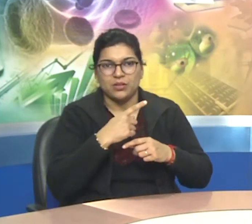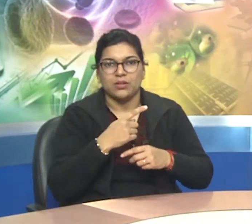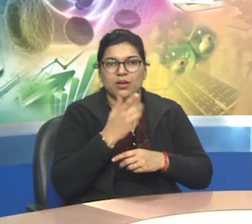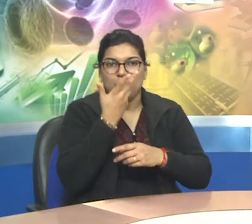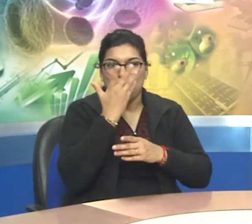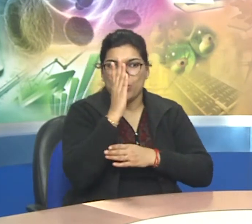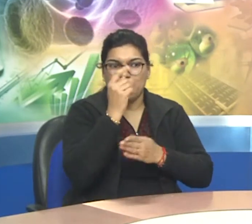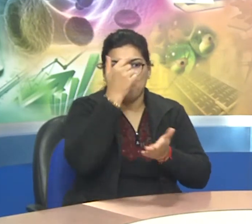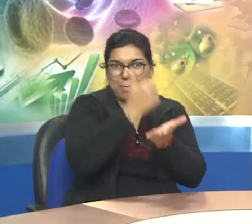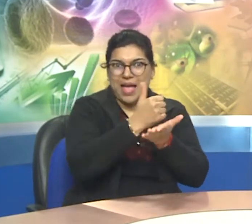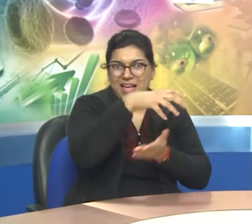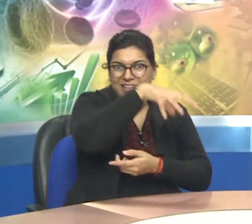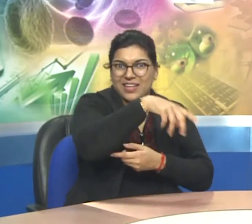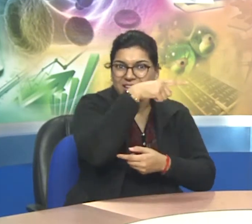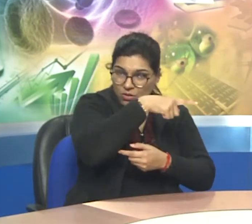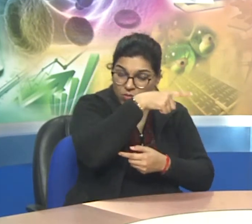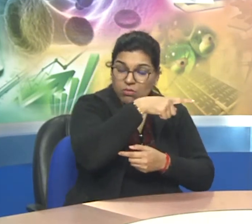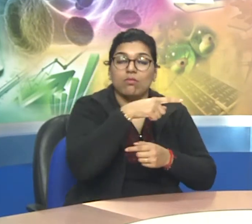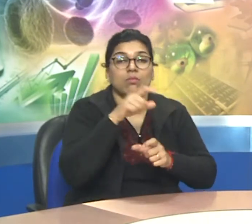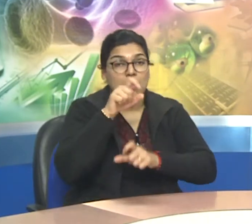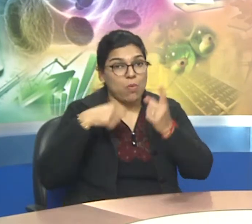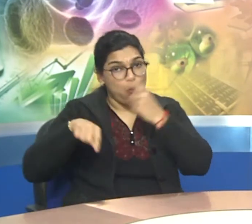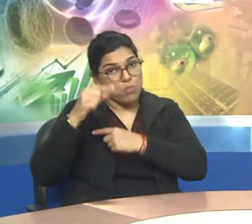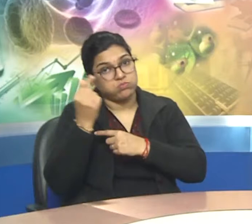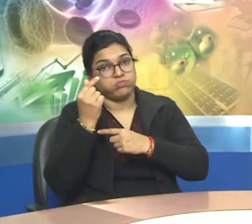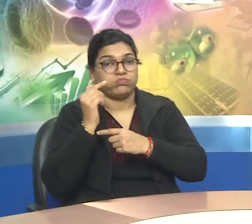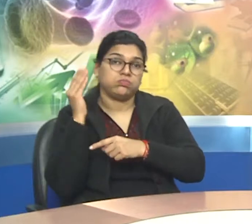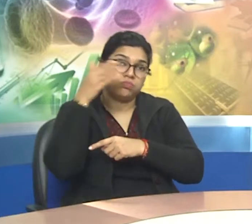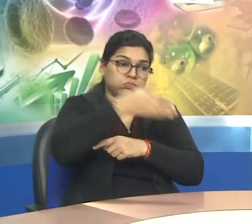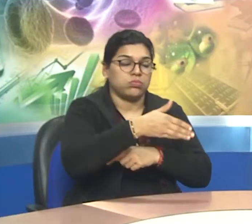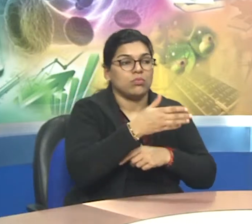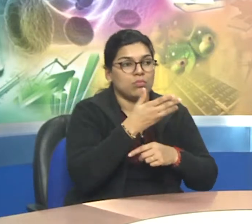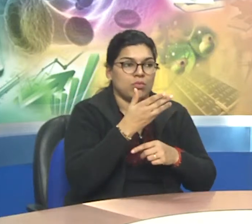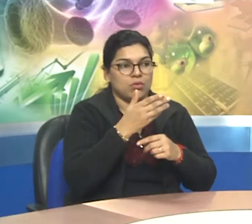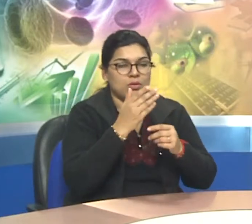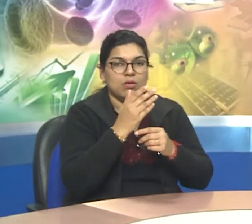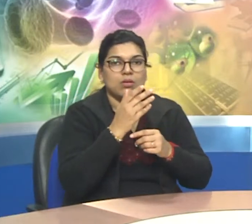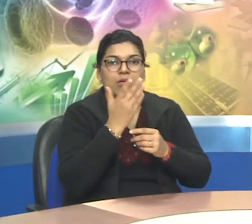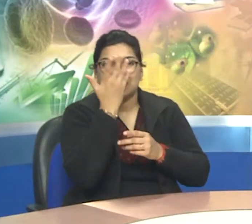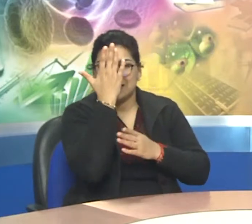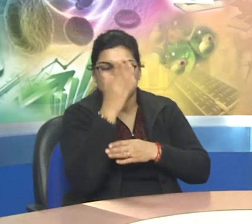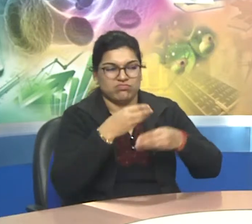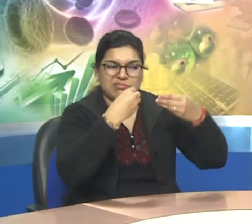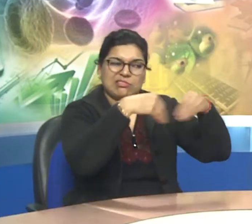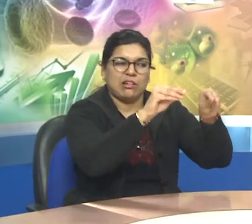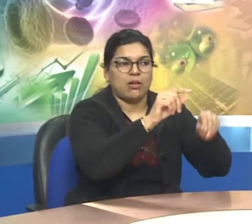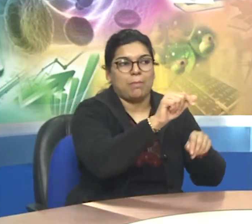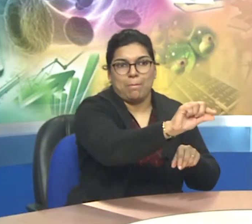You can see the image, bottle bank. Bottle banks depend on people's goodwill.